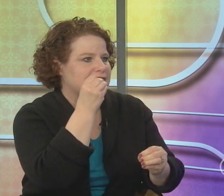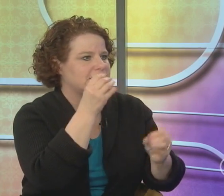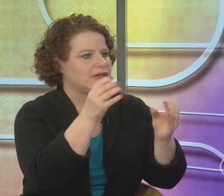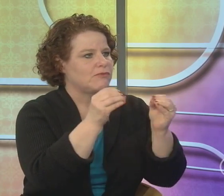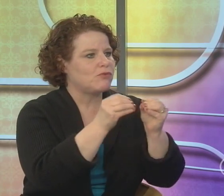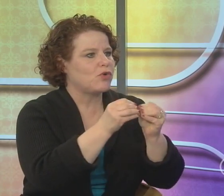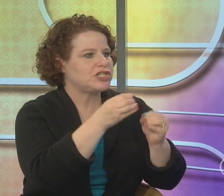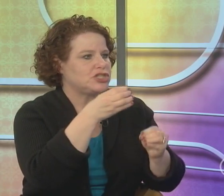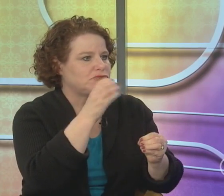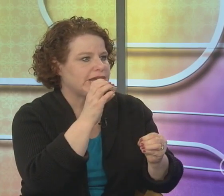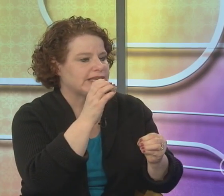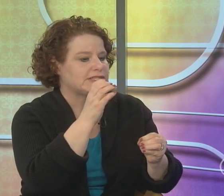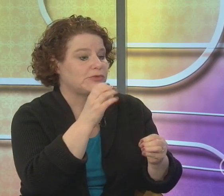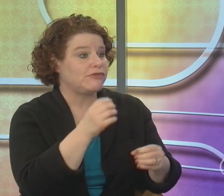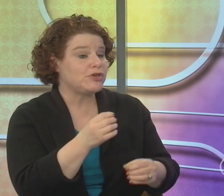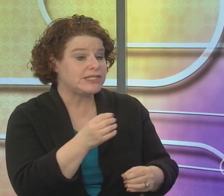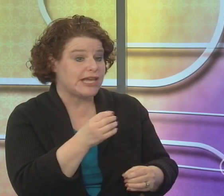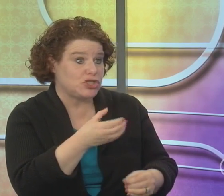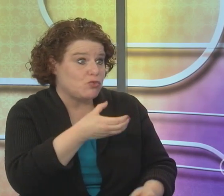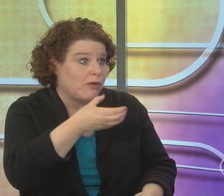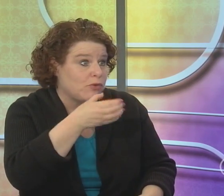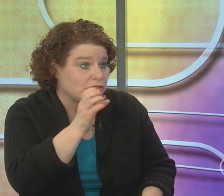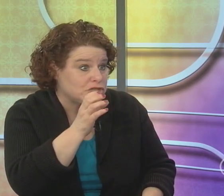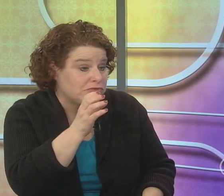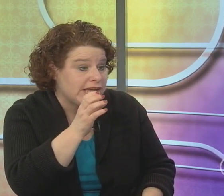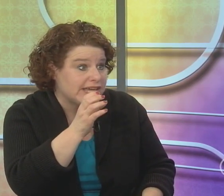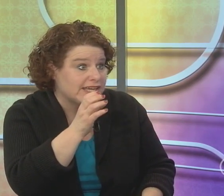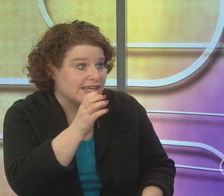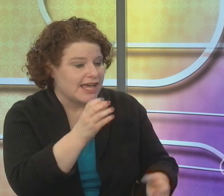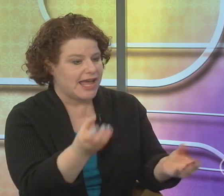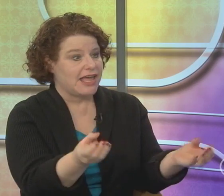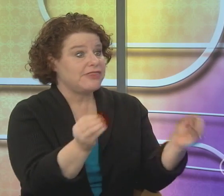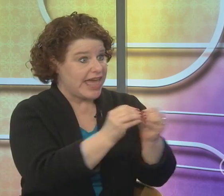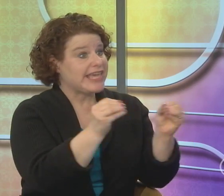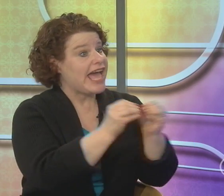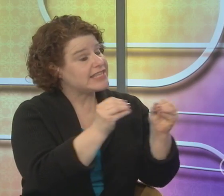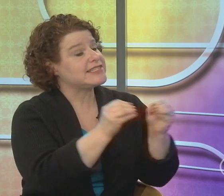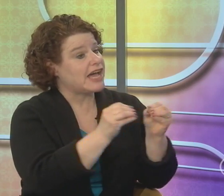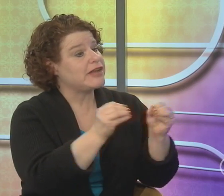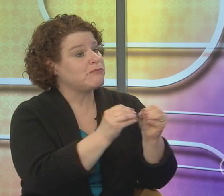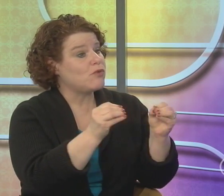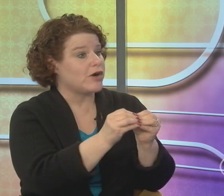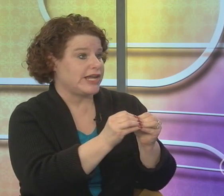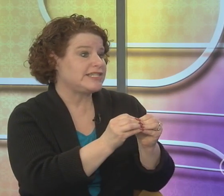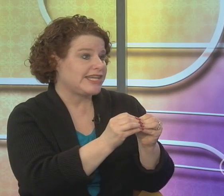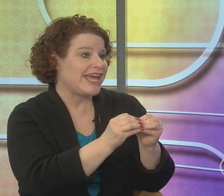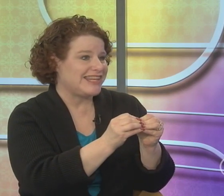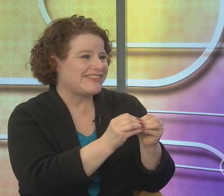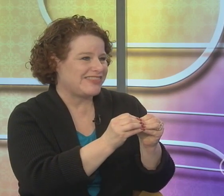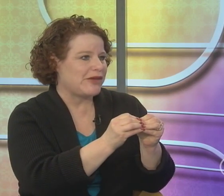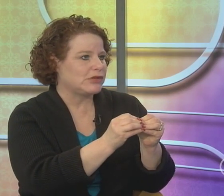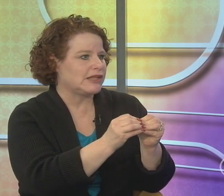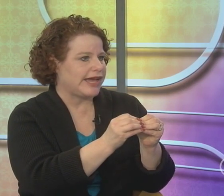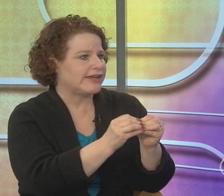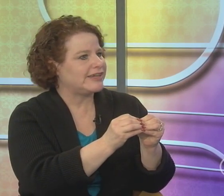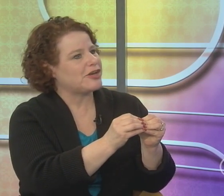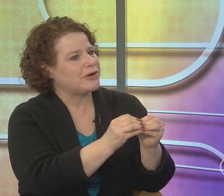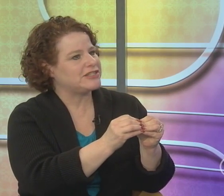eat, more to drink. So if you say, do you want more to drink? They can sign more, indicating that they would like,